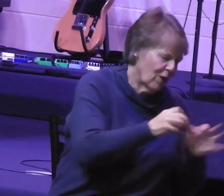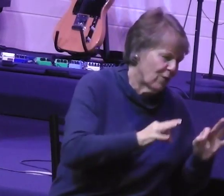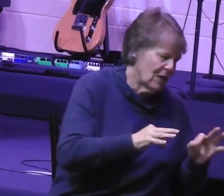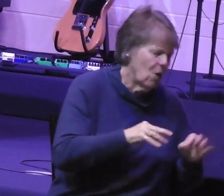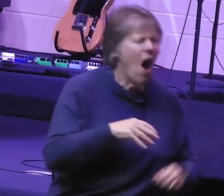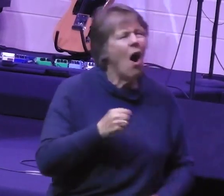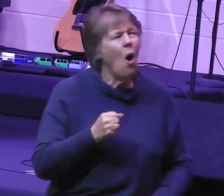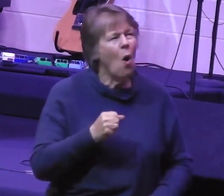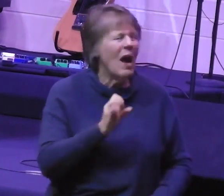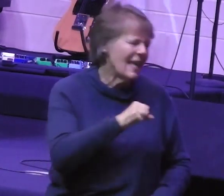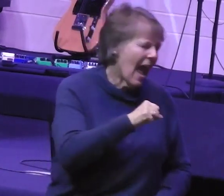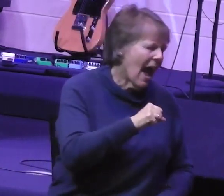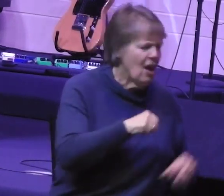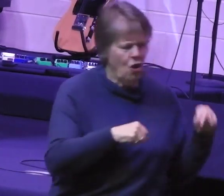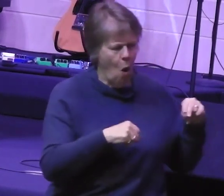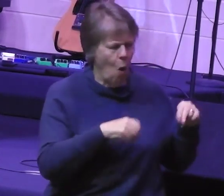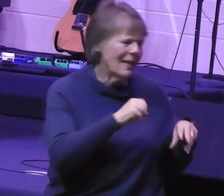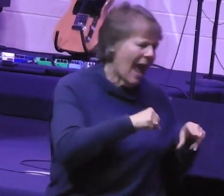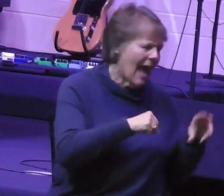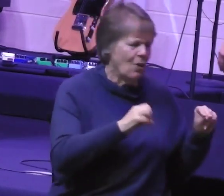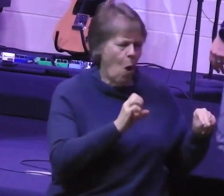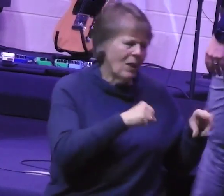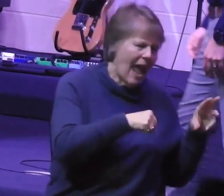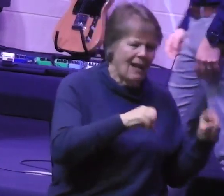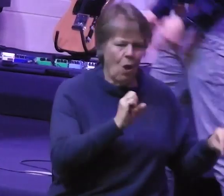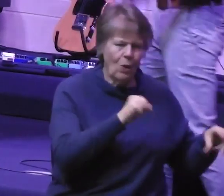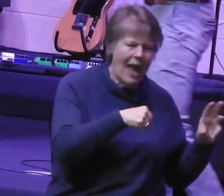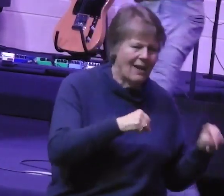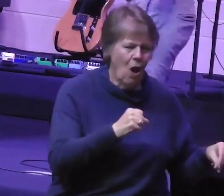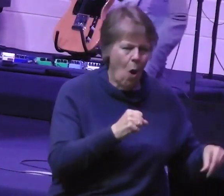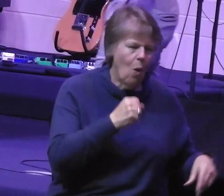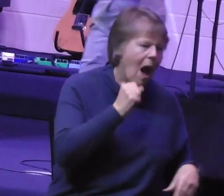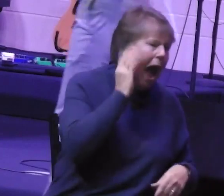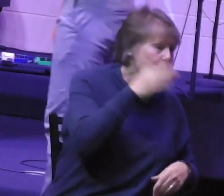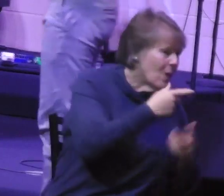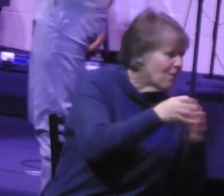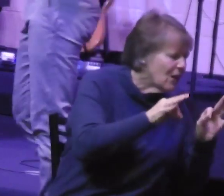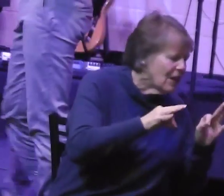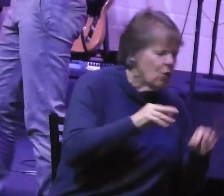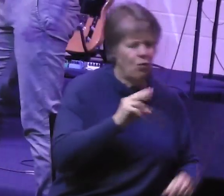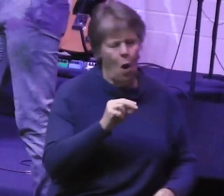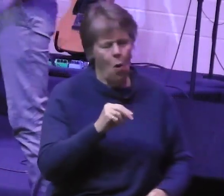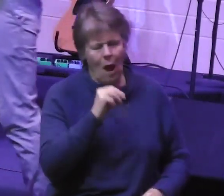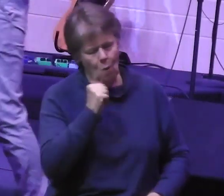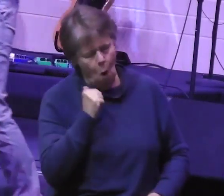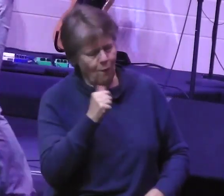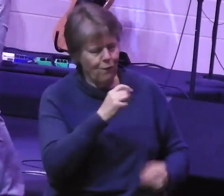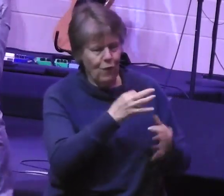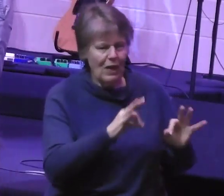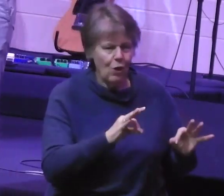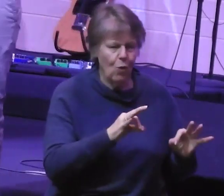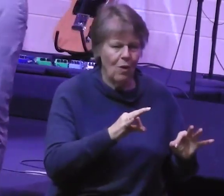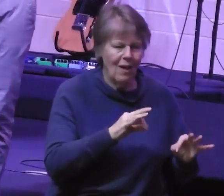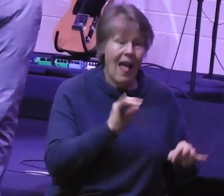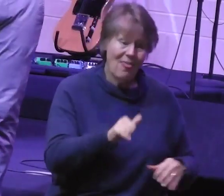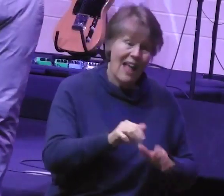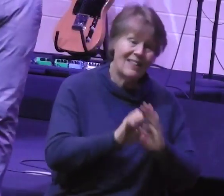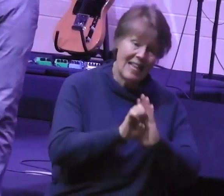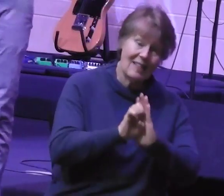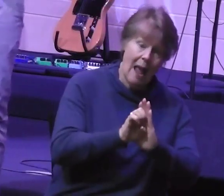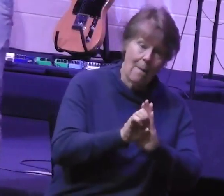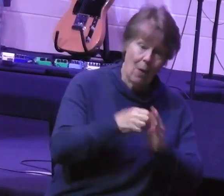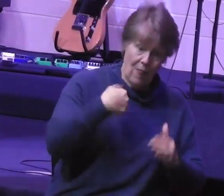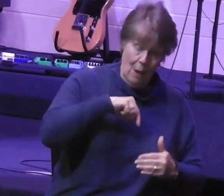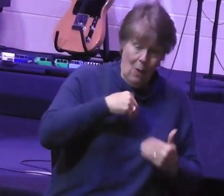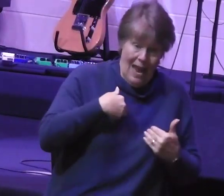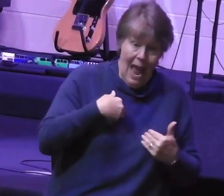No, just kidding, I'm not going to free you. We have the example of Pharaoh as a person set up as a